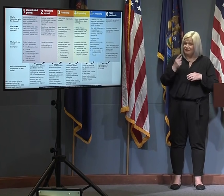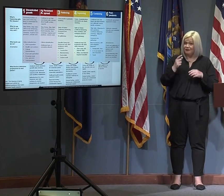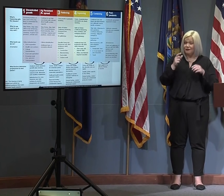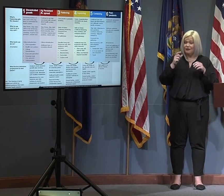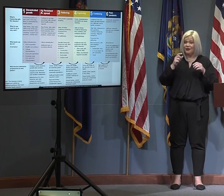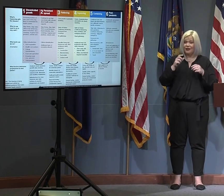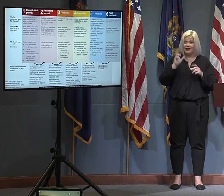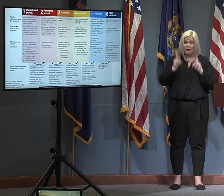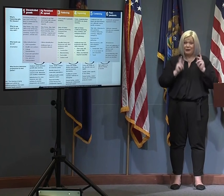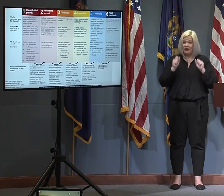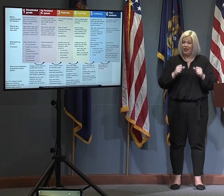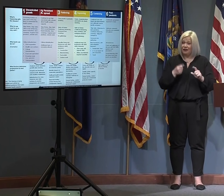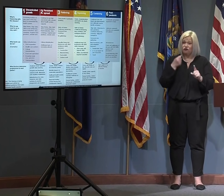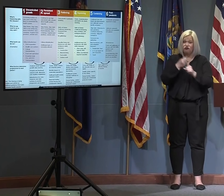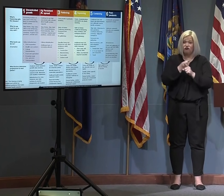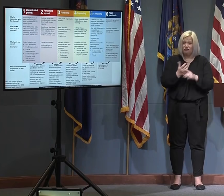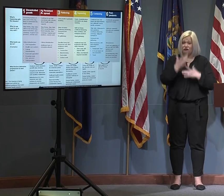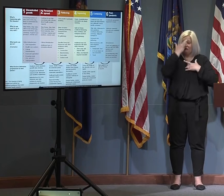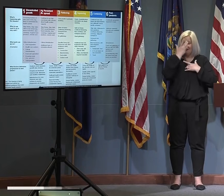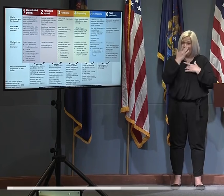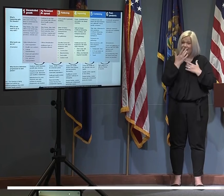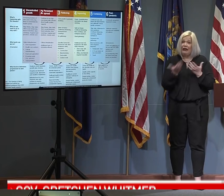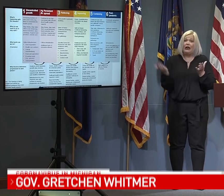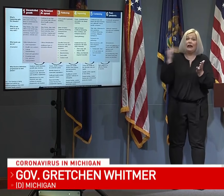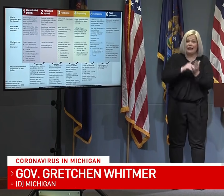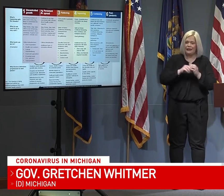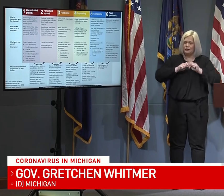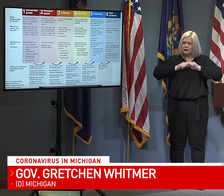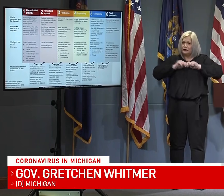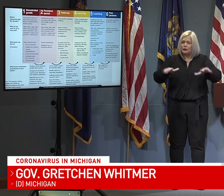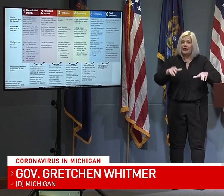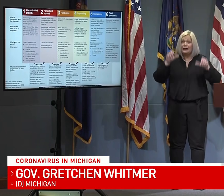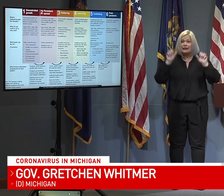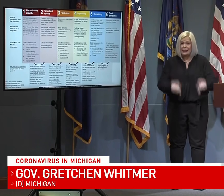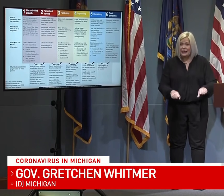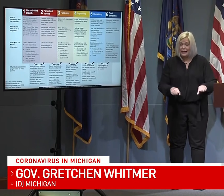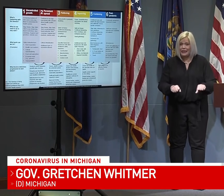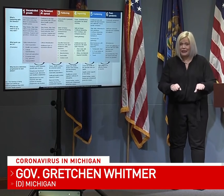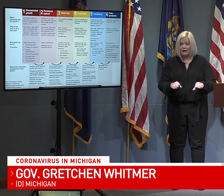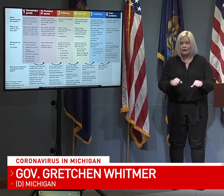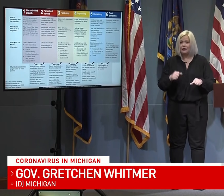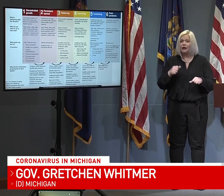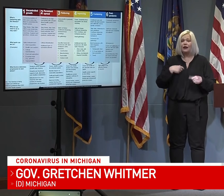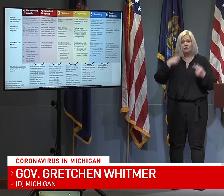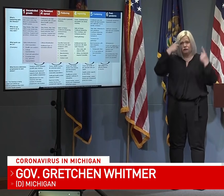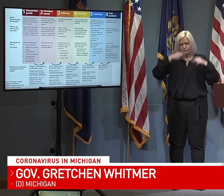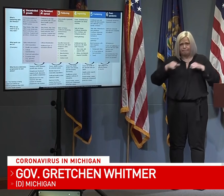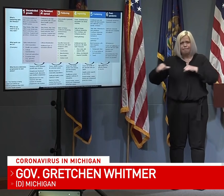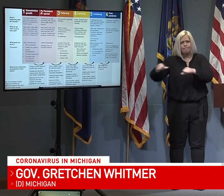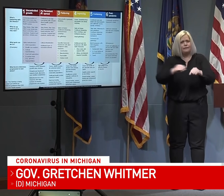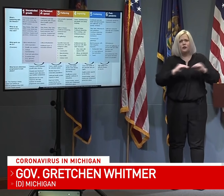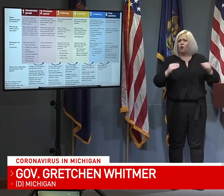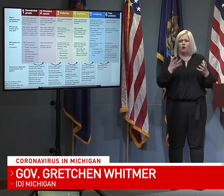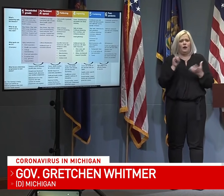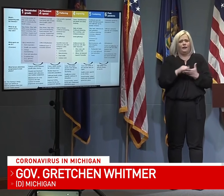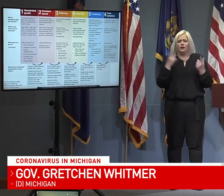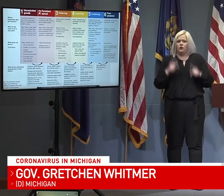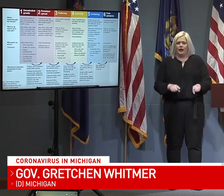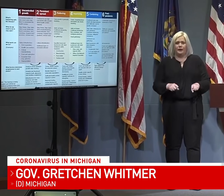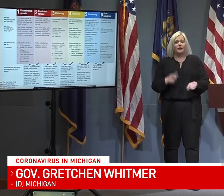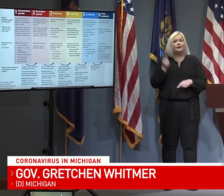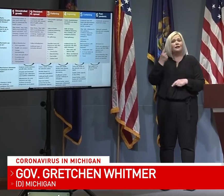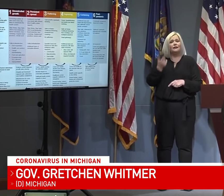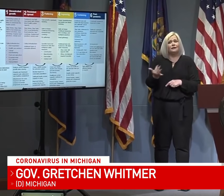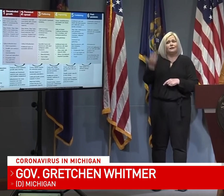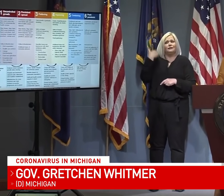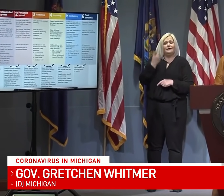And it's one that I hope we are unanimous in, that none of us wants to see that happen. In the 1918 flu, or